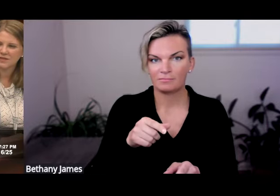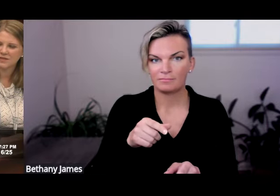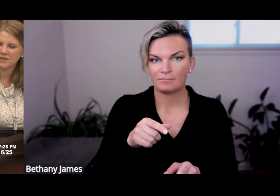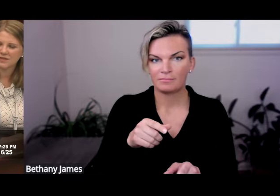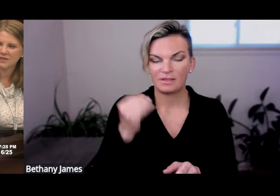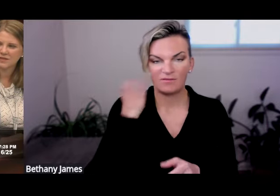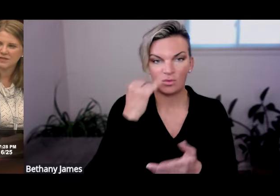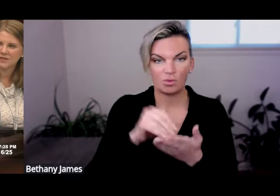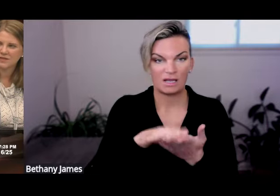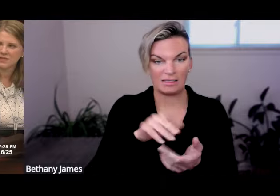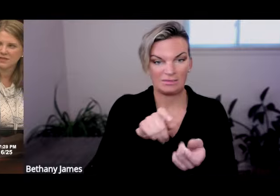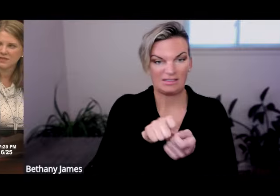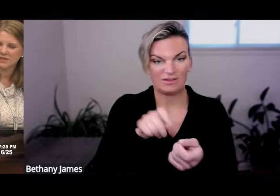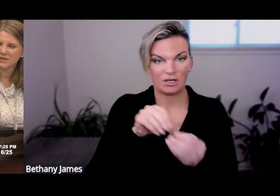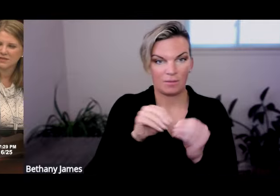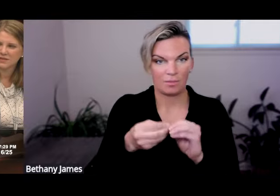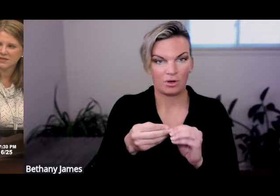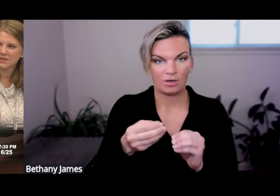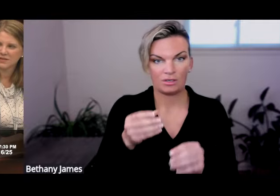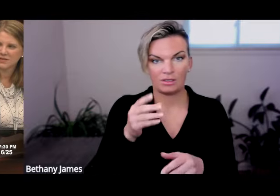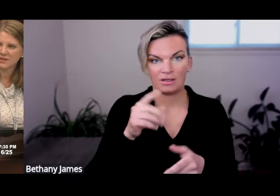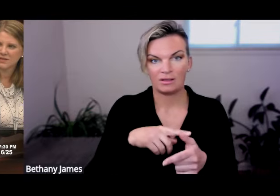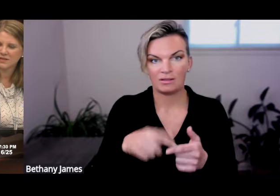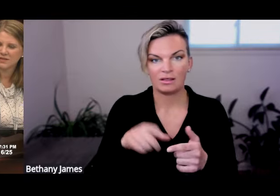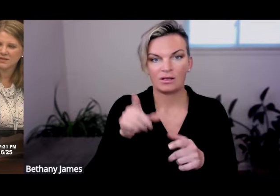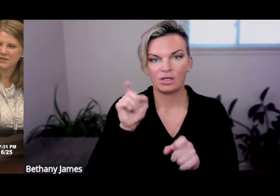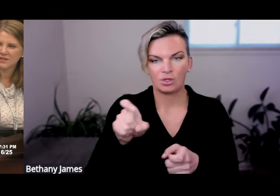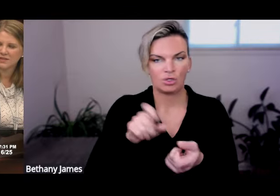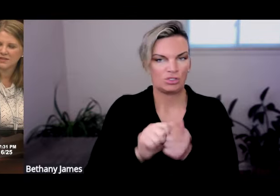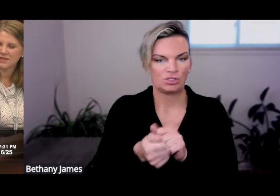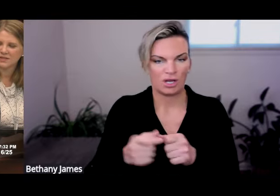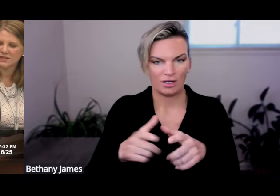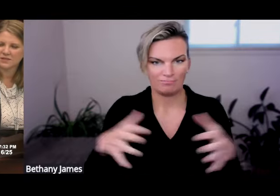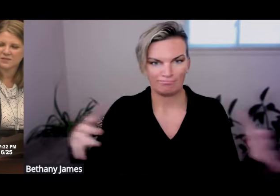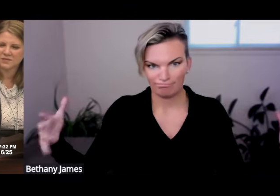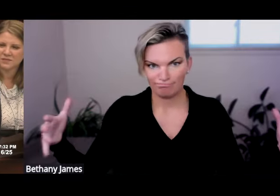print this Right. 30 seconds later, so that, yeah.